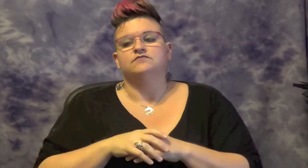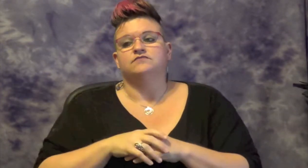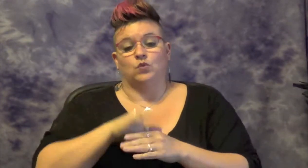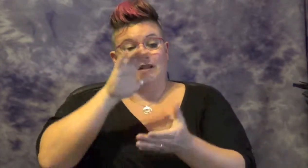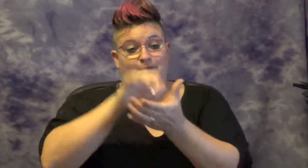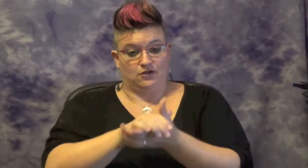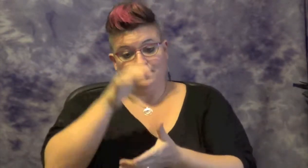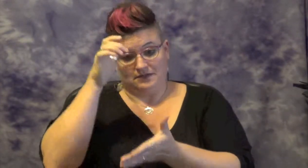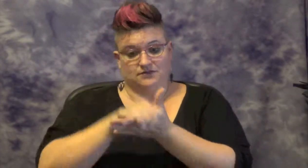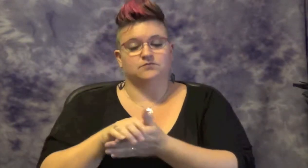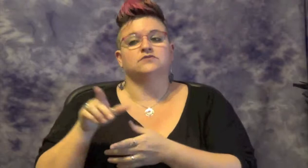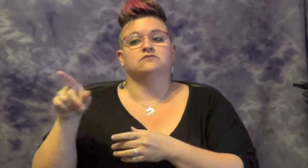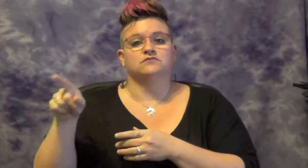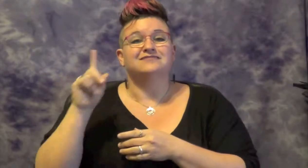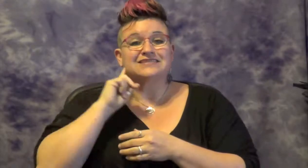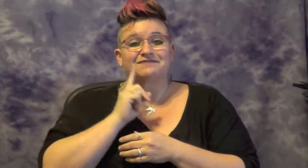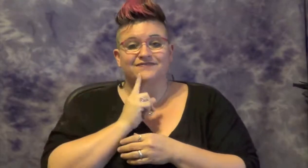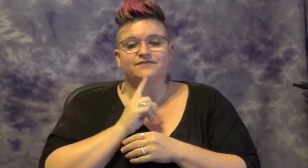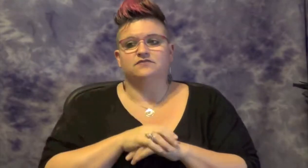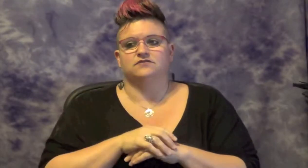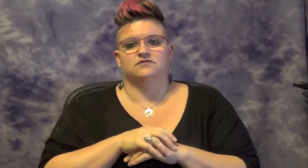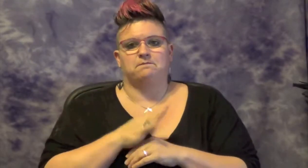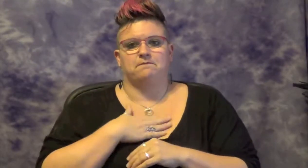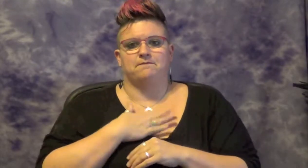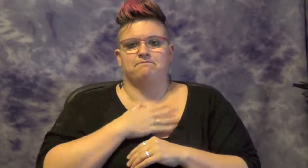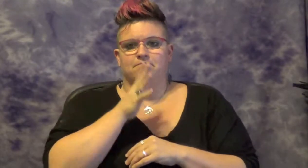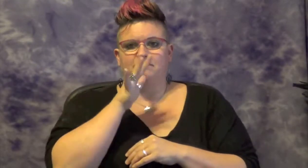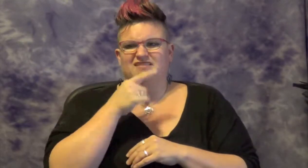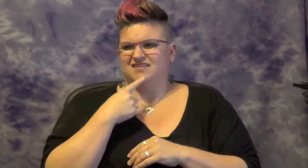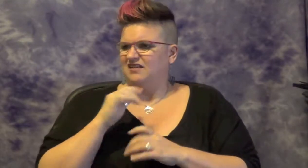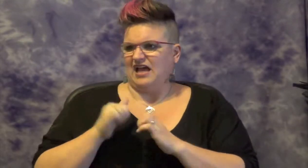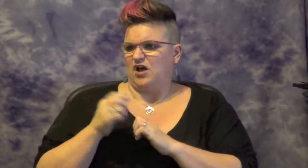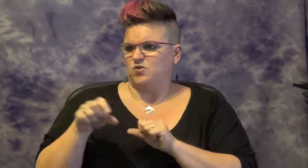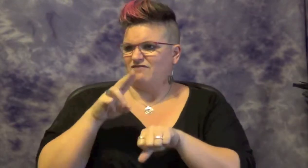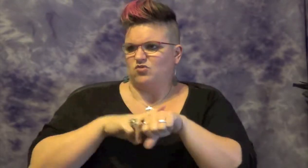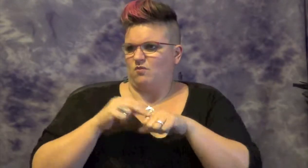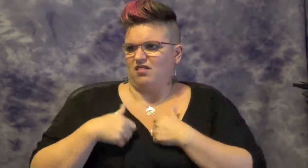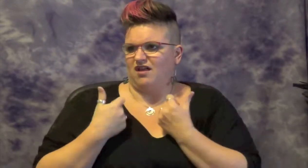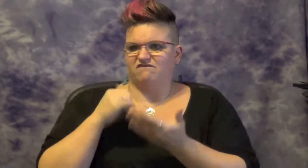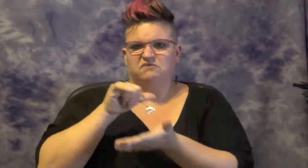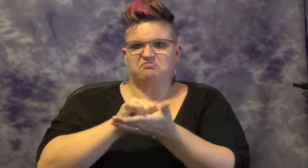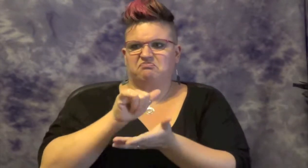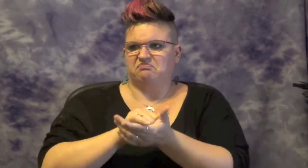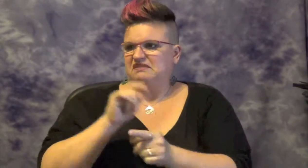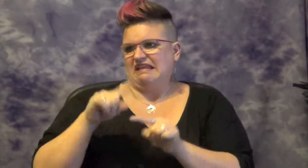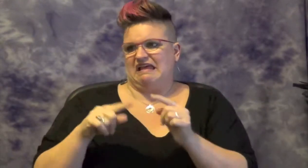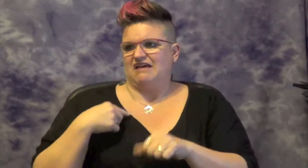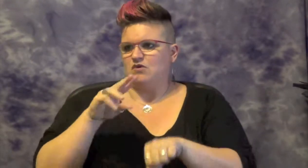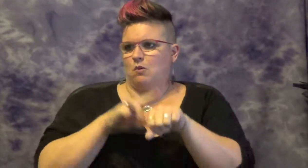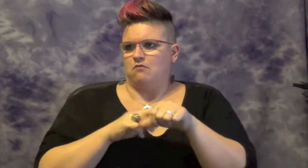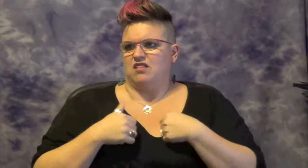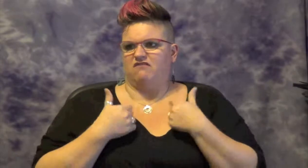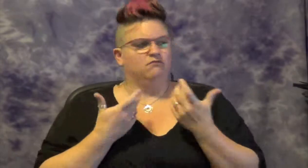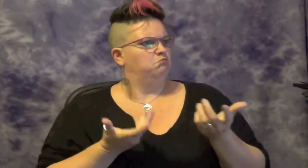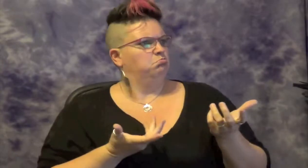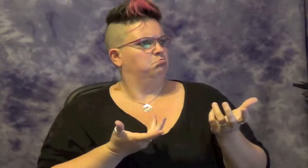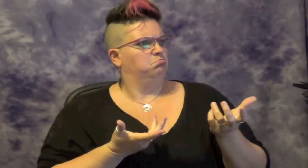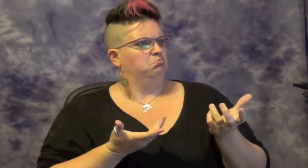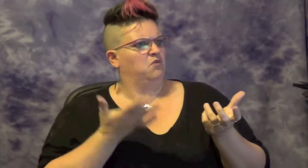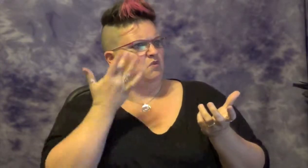Like, I remember when I married my husband and he was deaf, my mom said, how are you going to have a normal life? It's just not even possible.